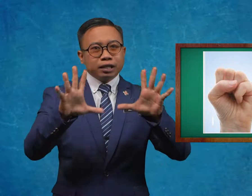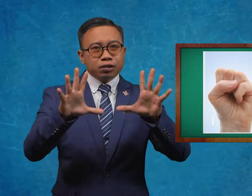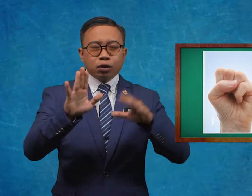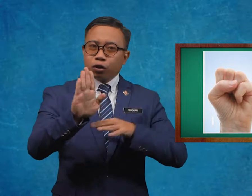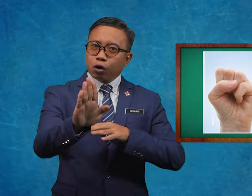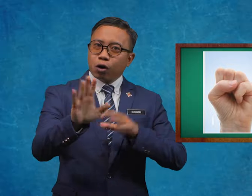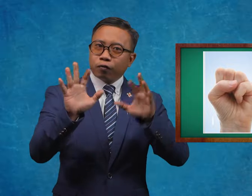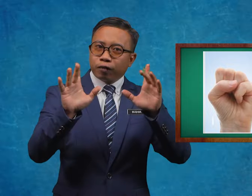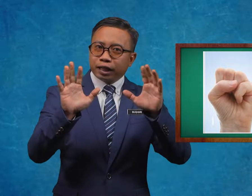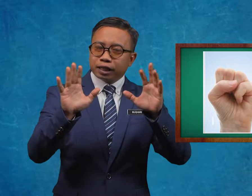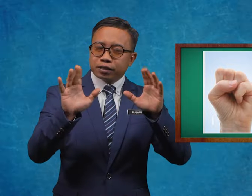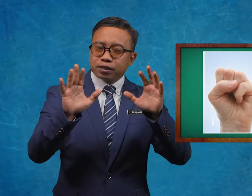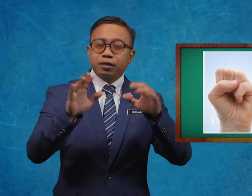release your fingers.